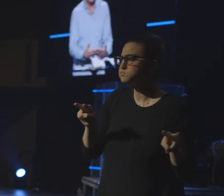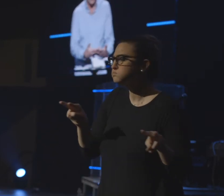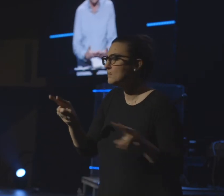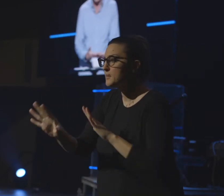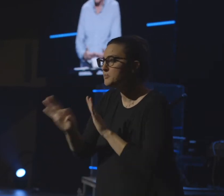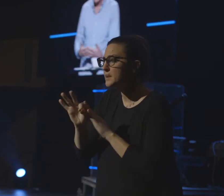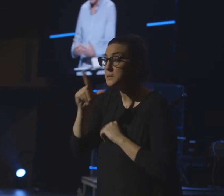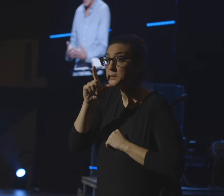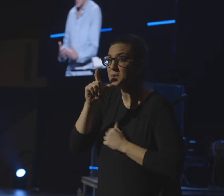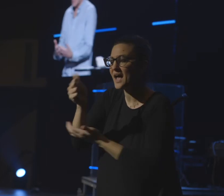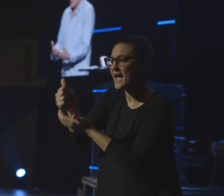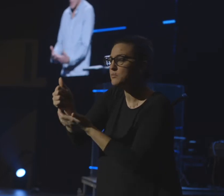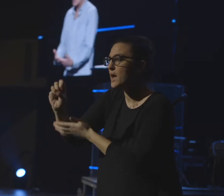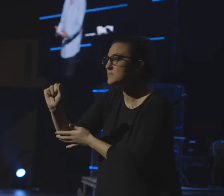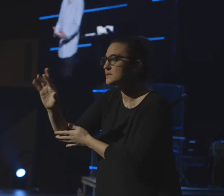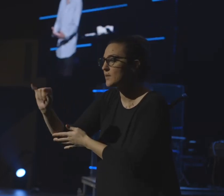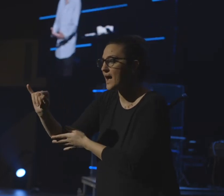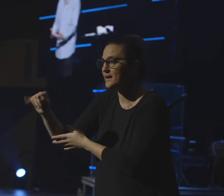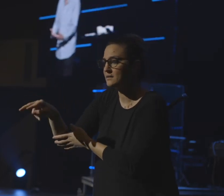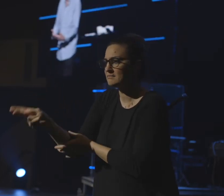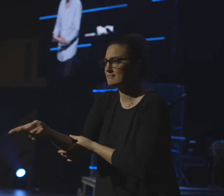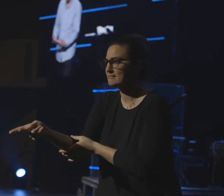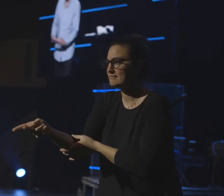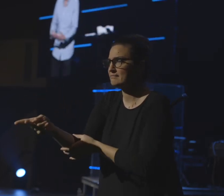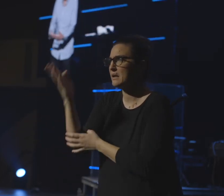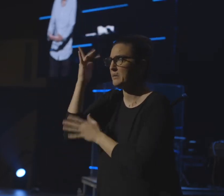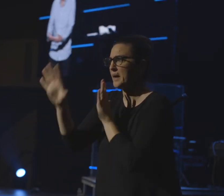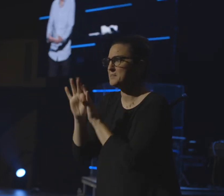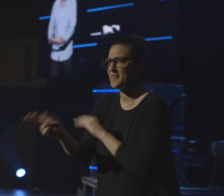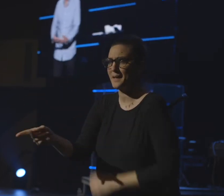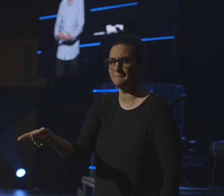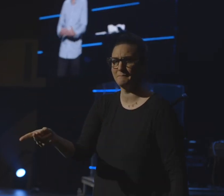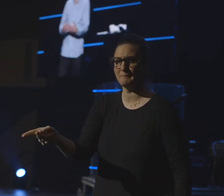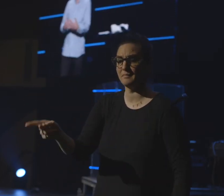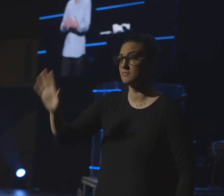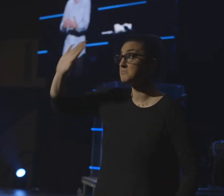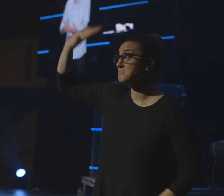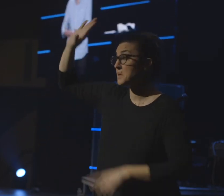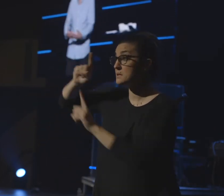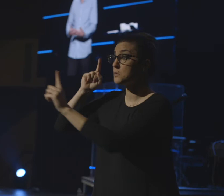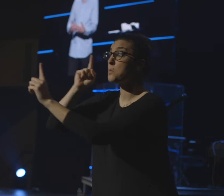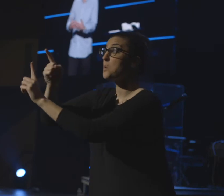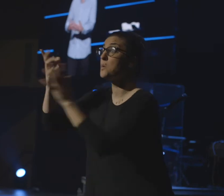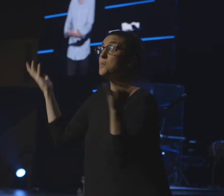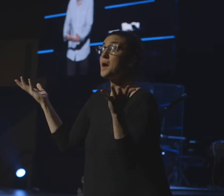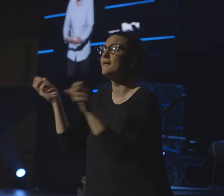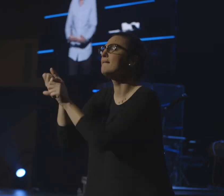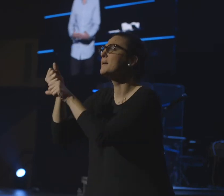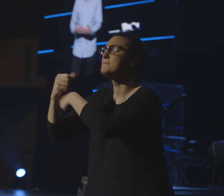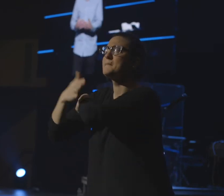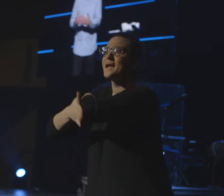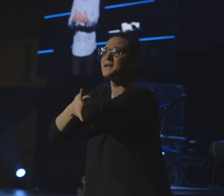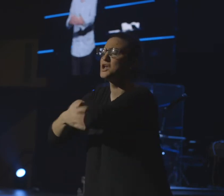your goal is to build a nation? That's what the nation of Israel was to build a nation out of you. Out of your offspring, I'm going to build a nation that's